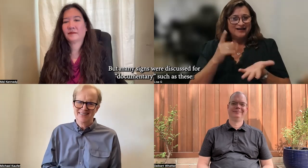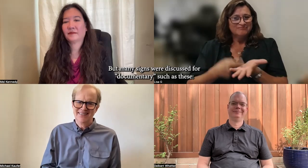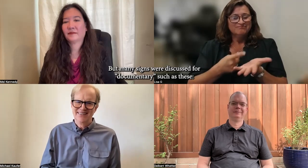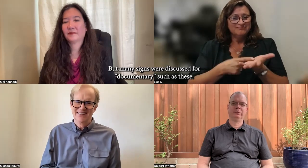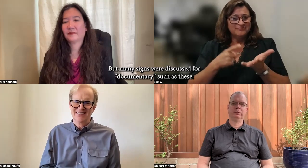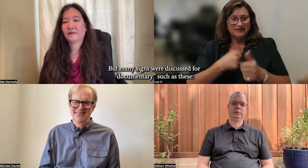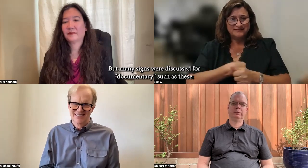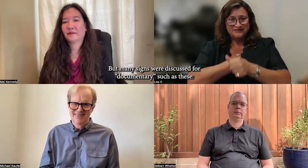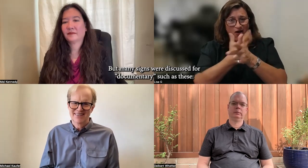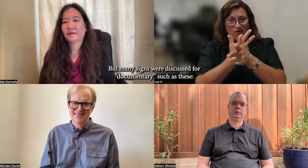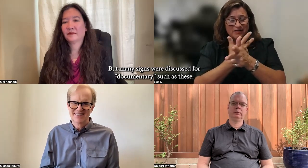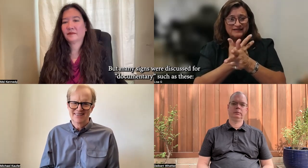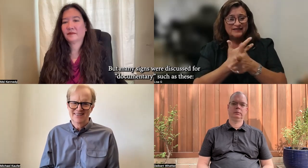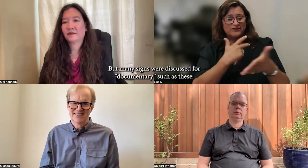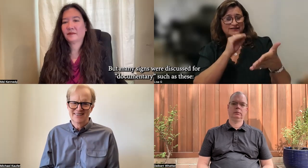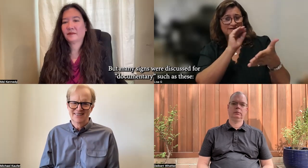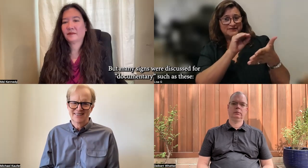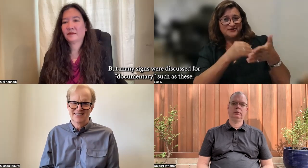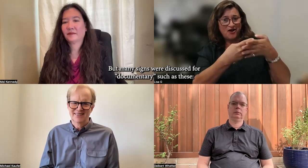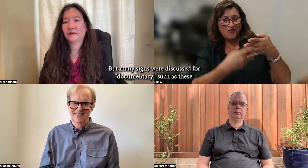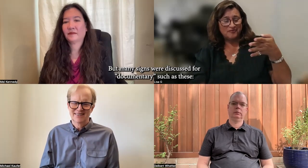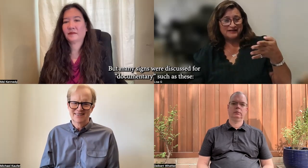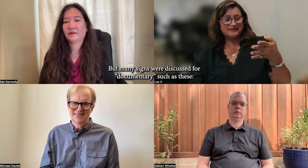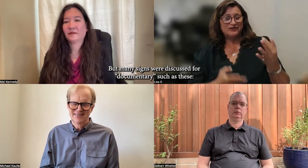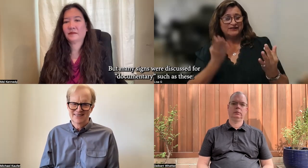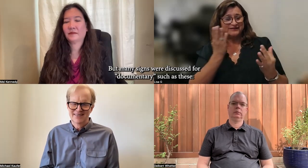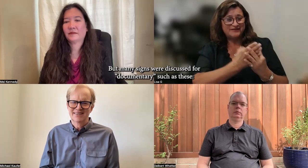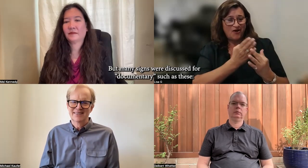But many signs were discussed for documentaries such as these.